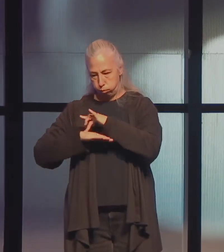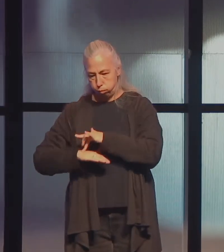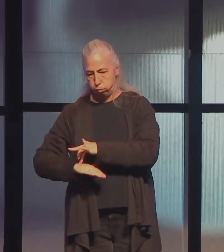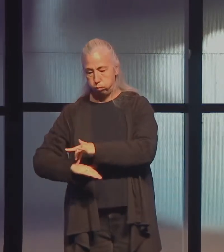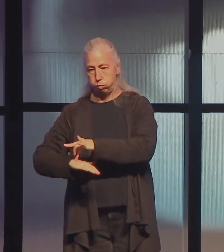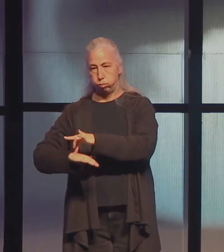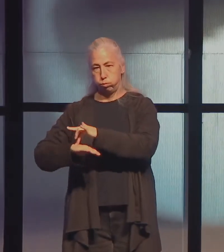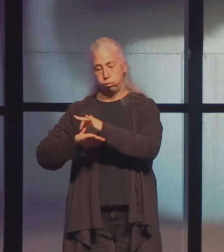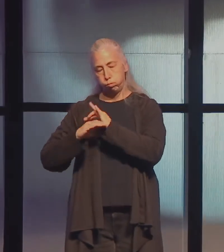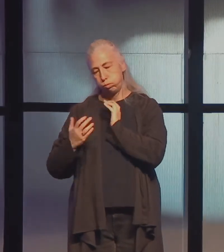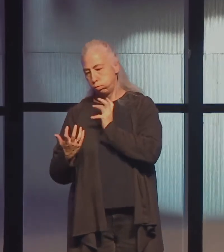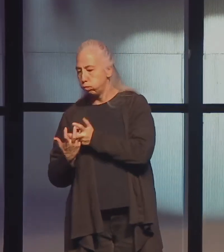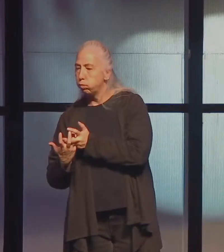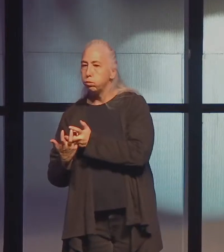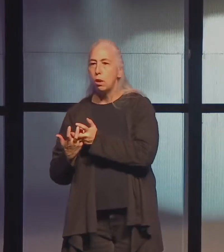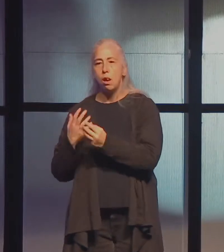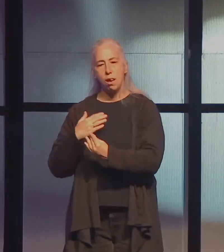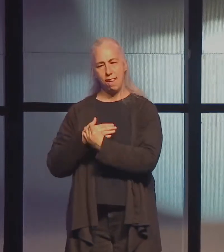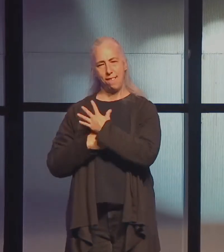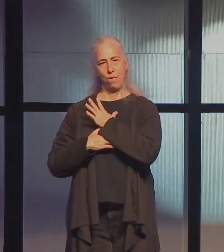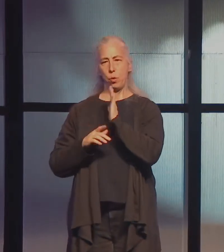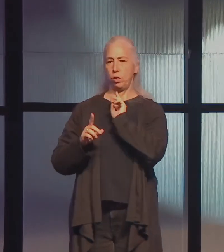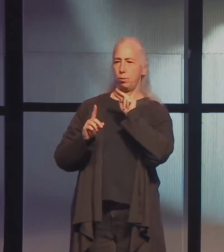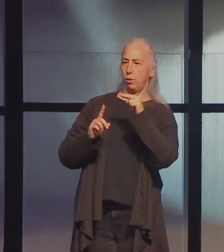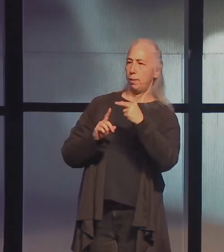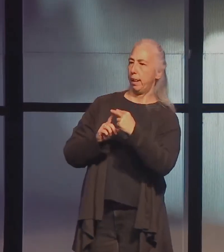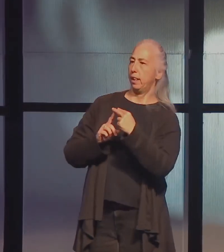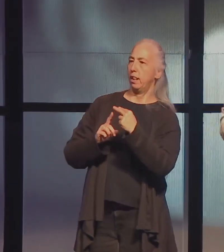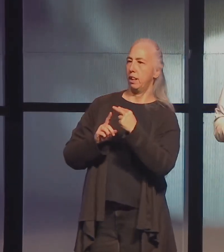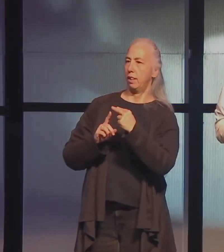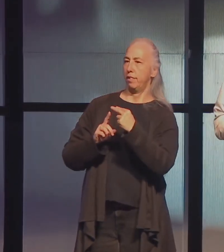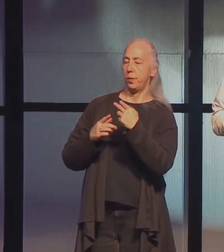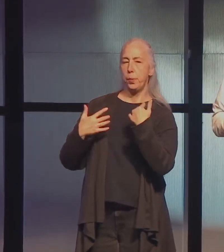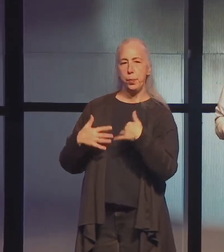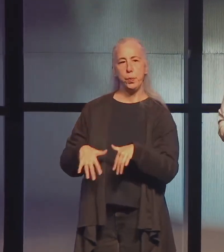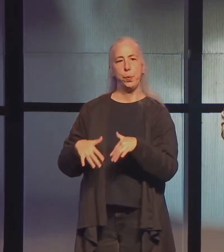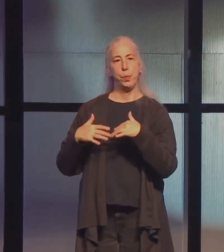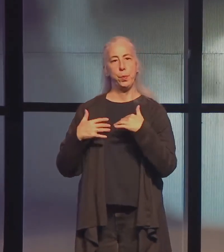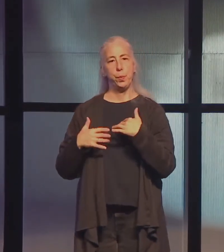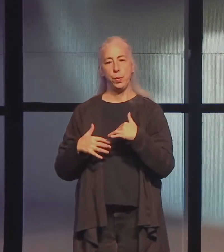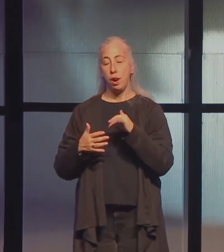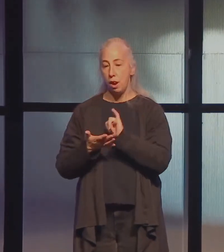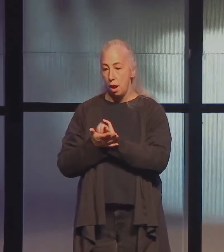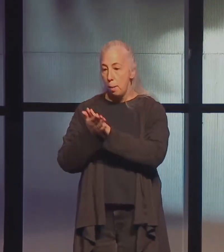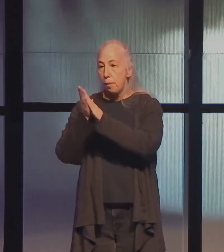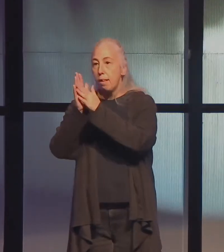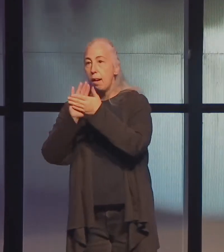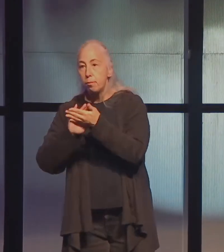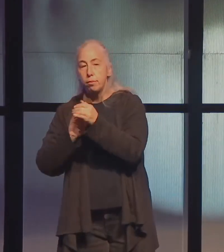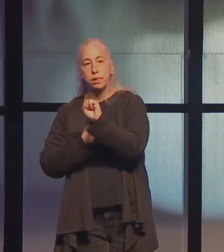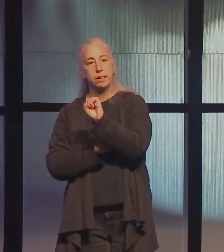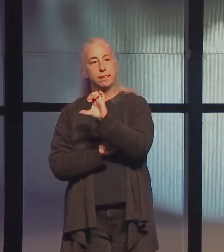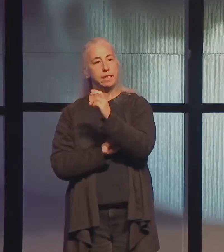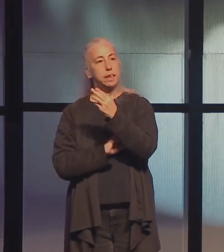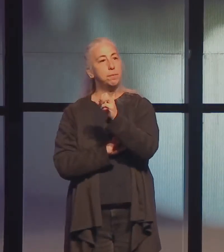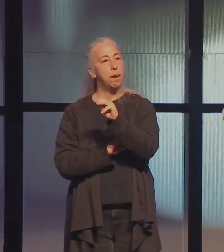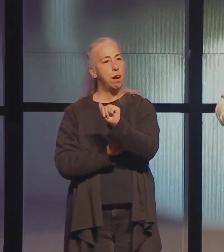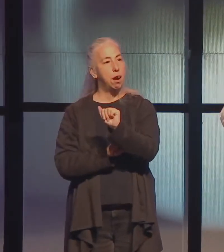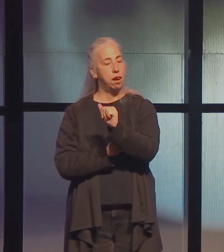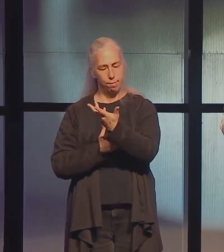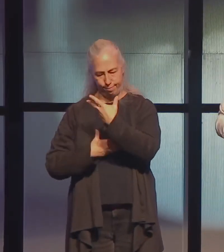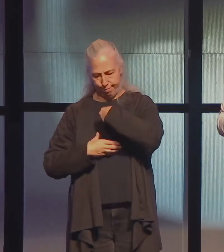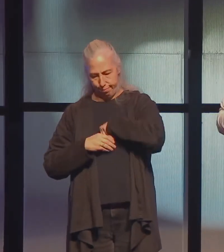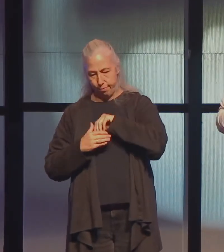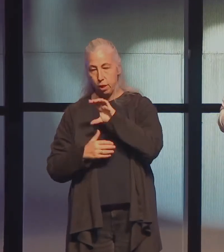gremlins. And they shape our outlook way more than we realize. They become part of that code. And unless we learn